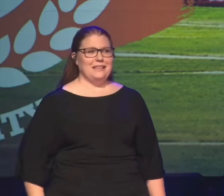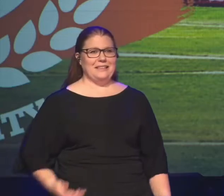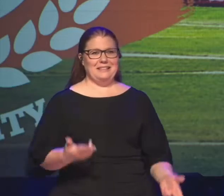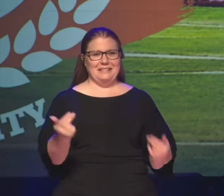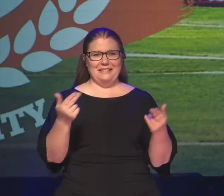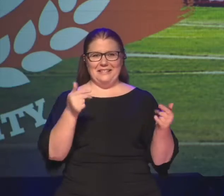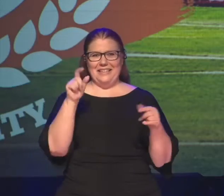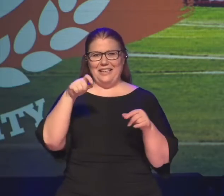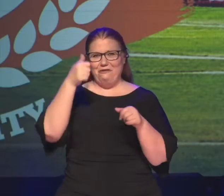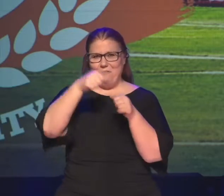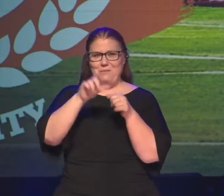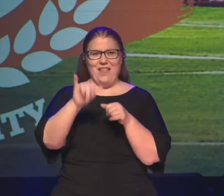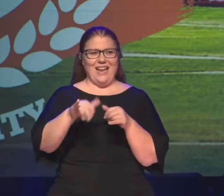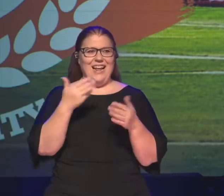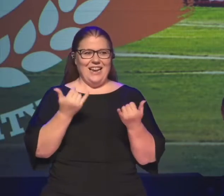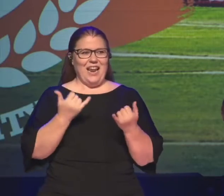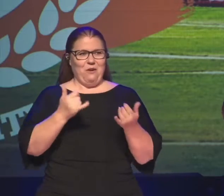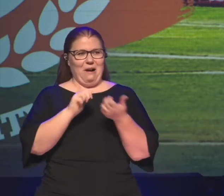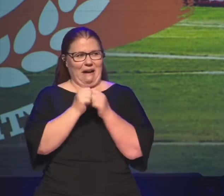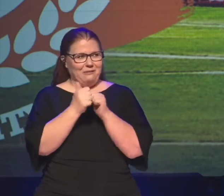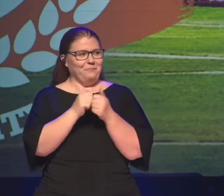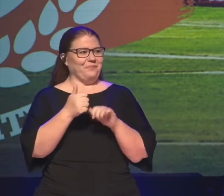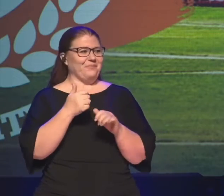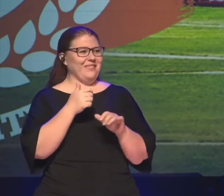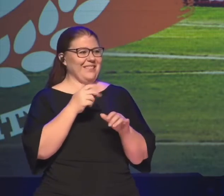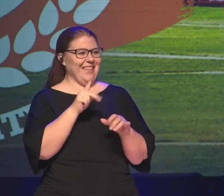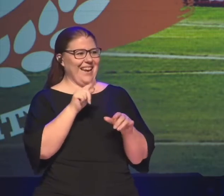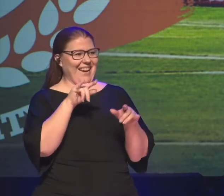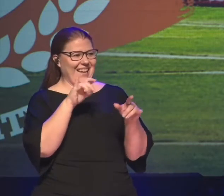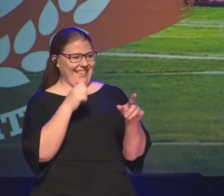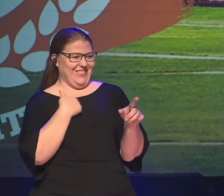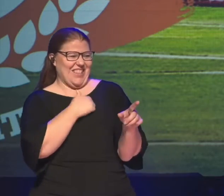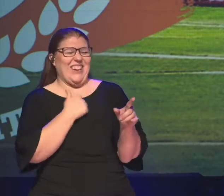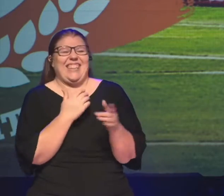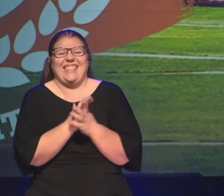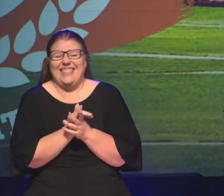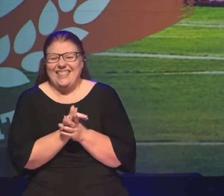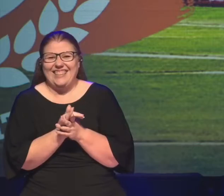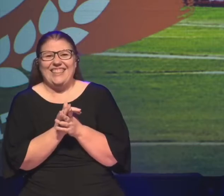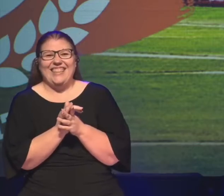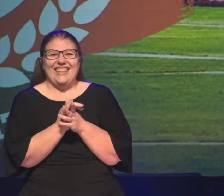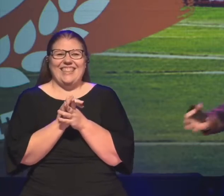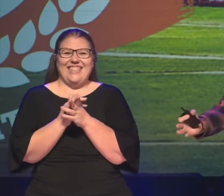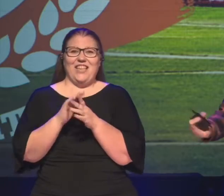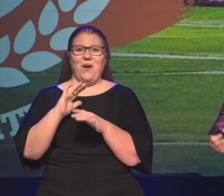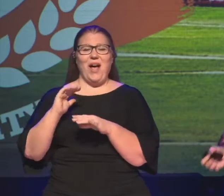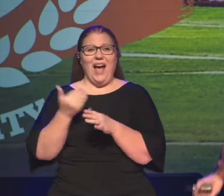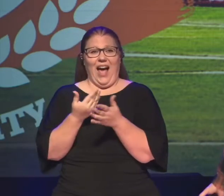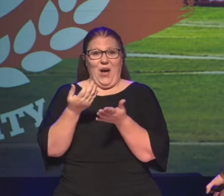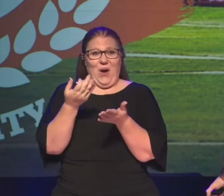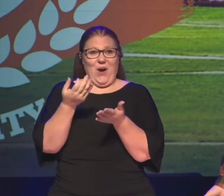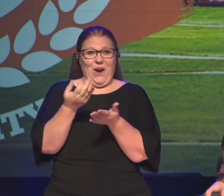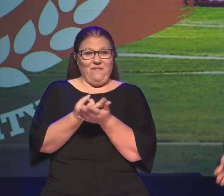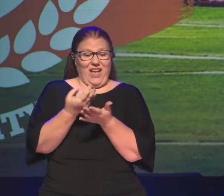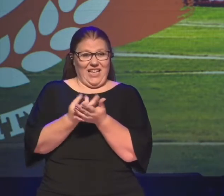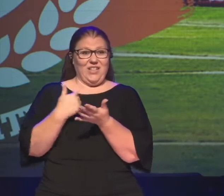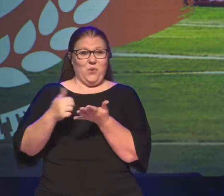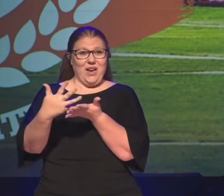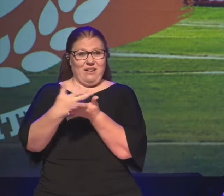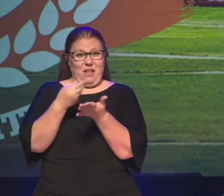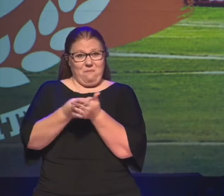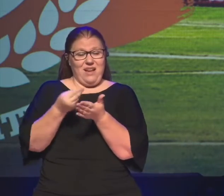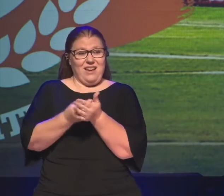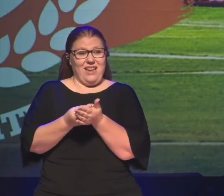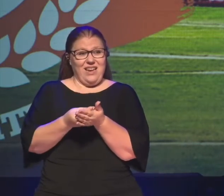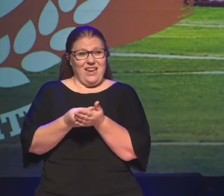Always got to remember that. We're now in competition, Katie. I forgot. No, it's good stuff. So lots of it. Our fund, so we raise extra money to